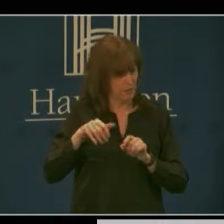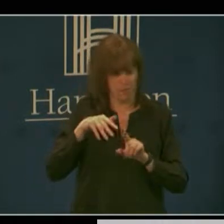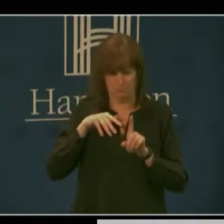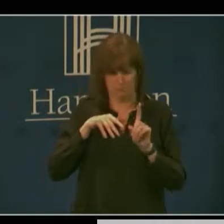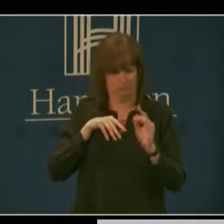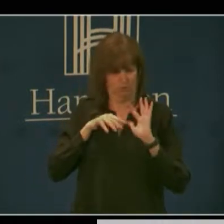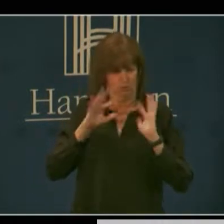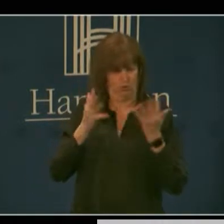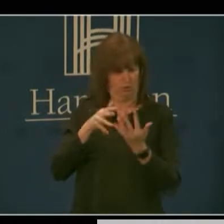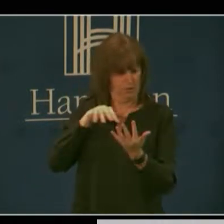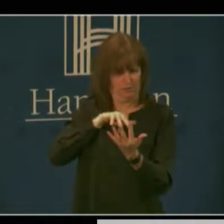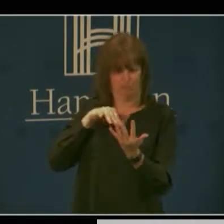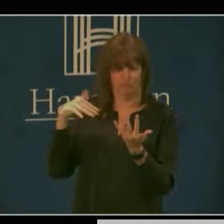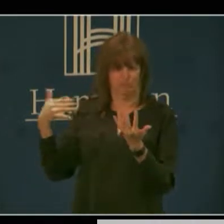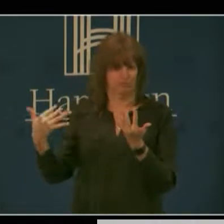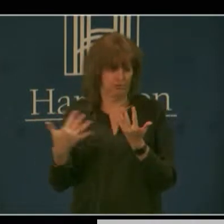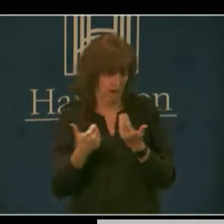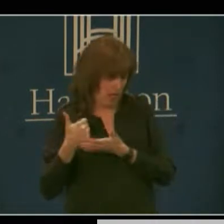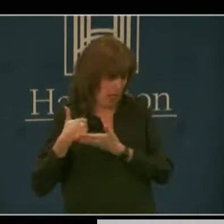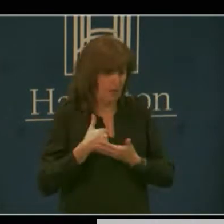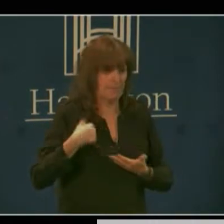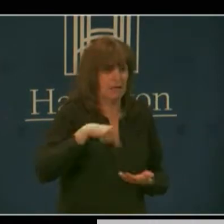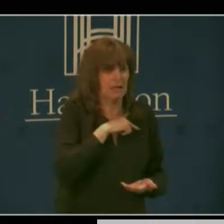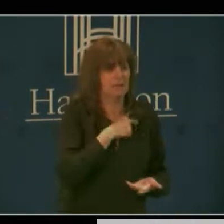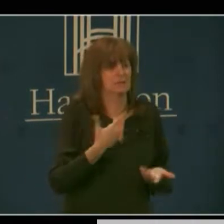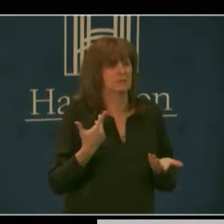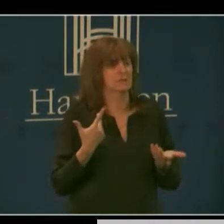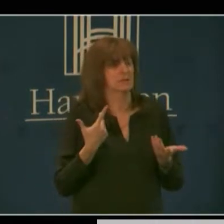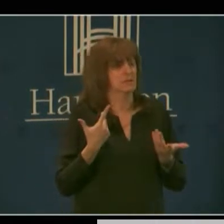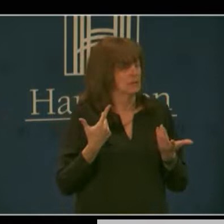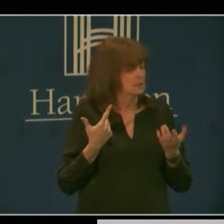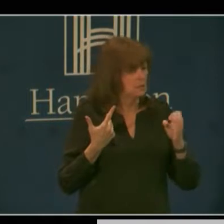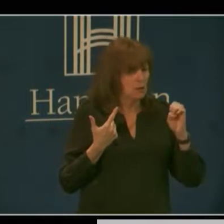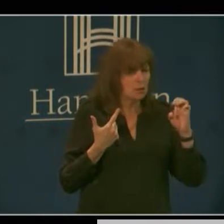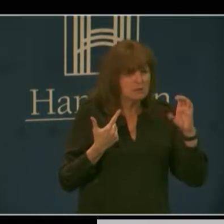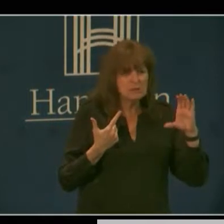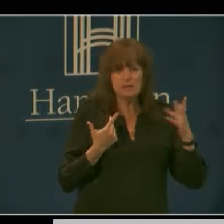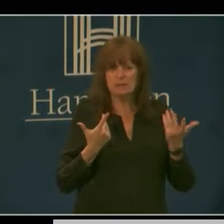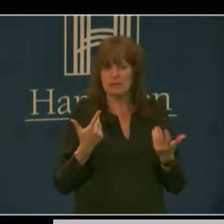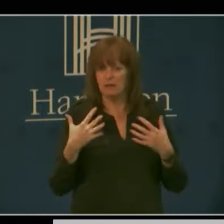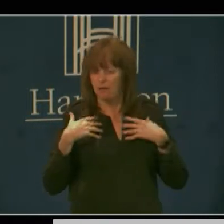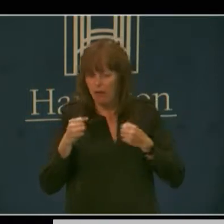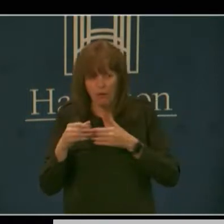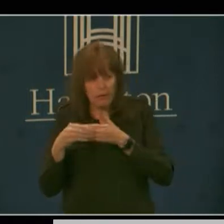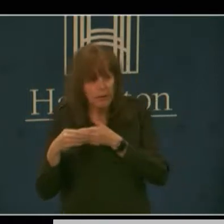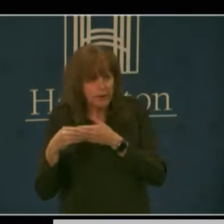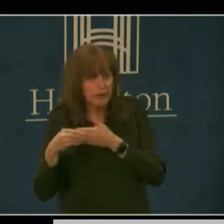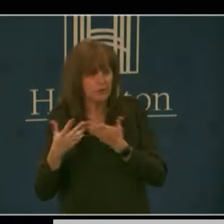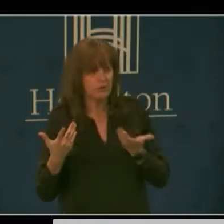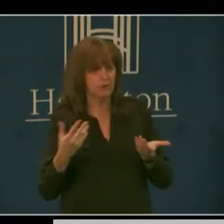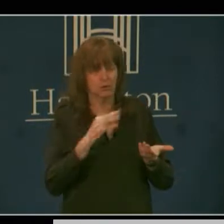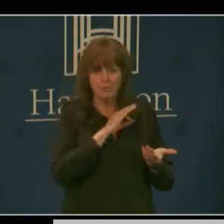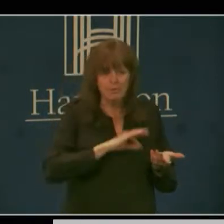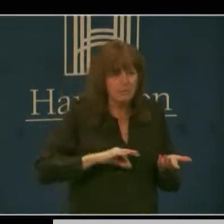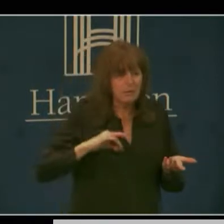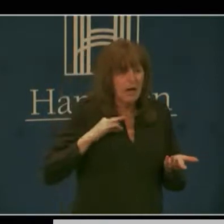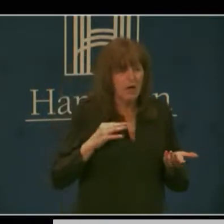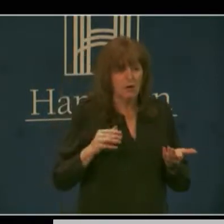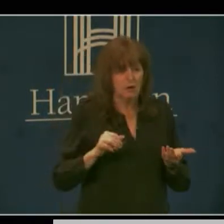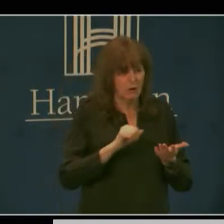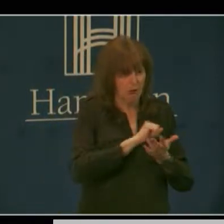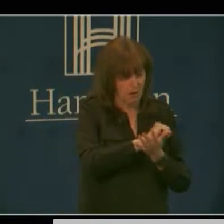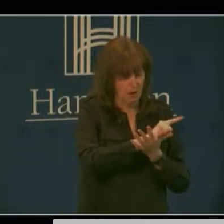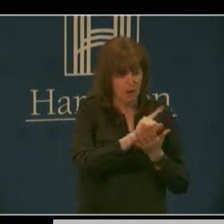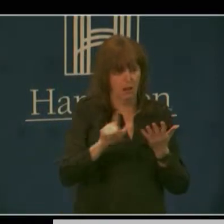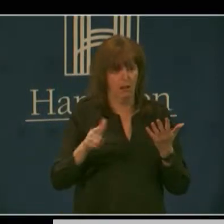credit comes to the public health leadership team and the EOC leadership team. And we appreciate that very much. And we're working very hard. But